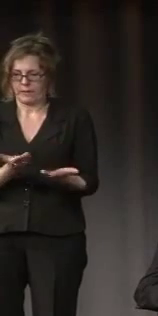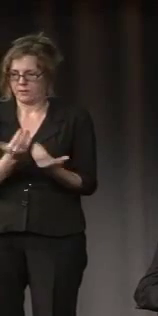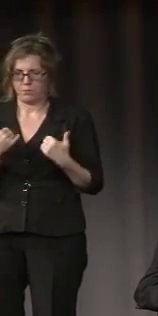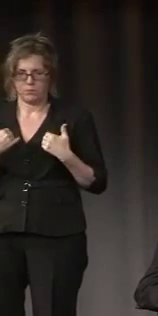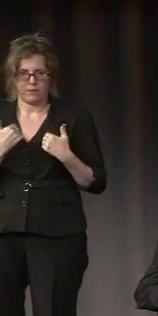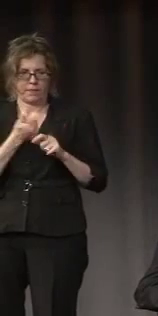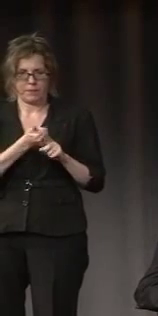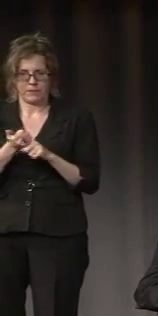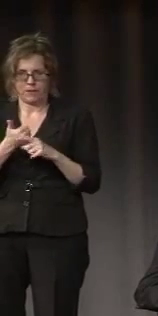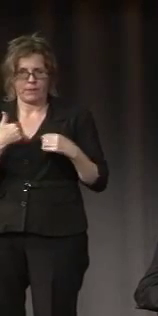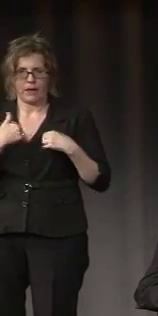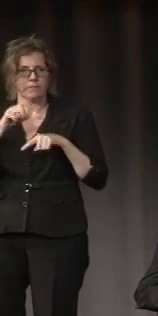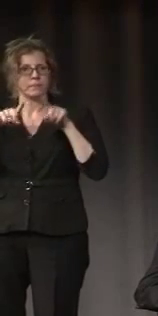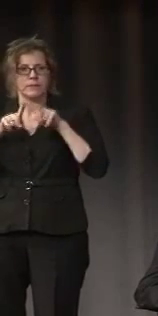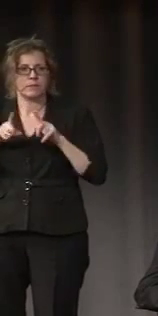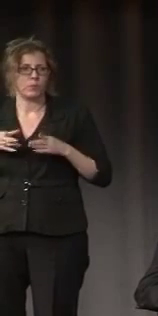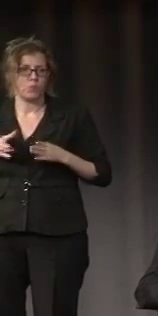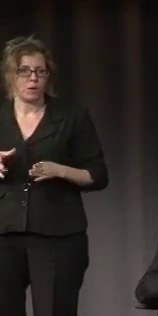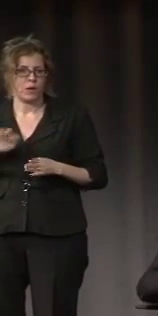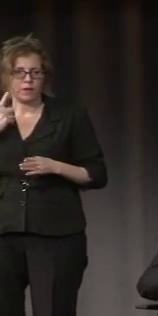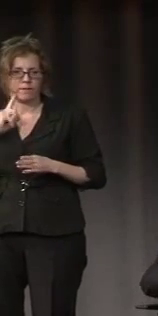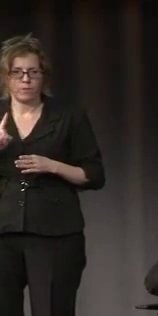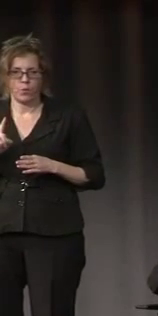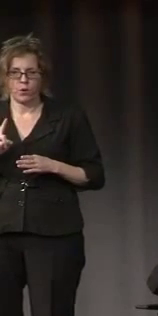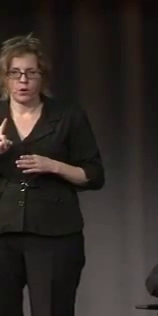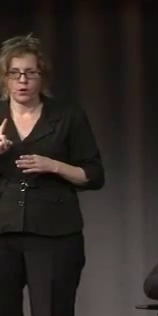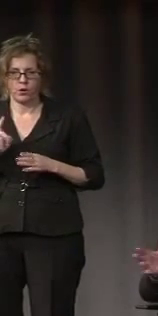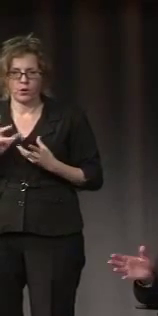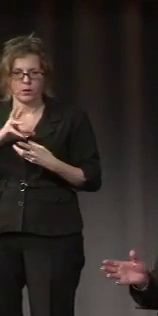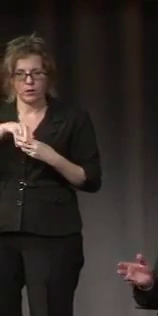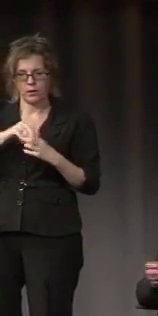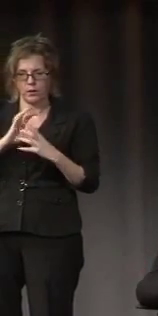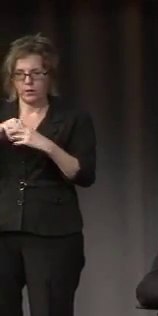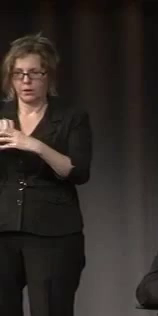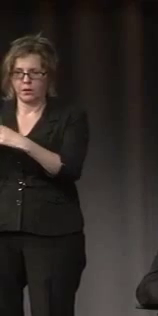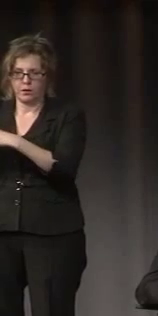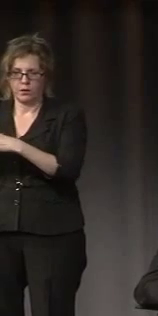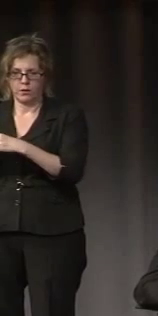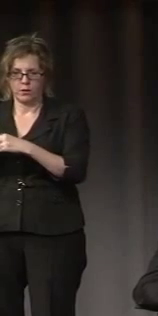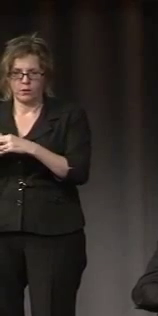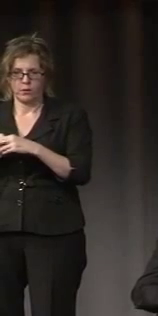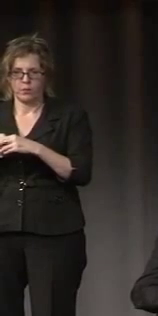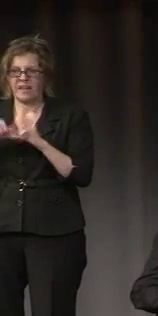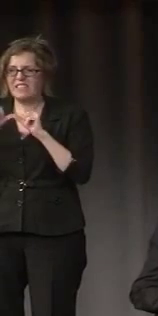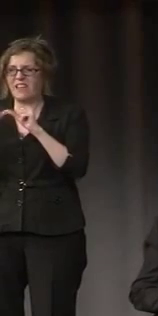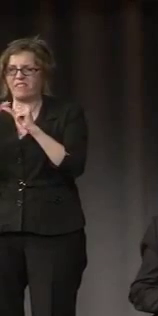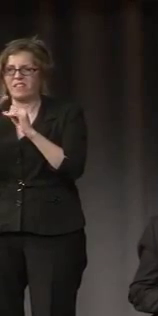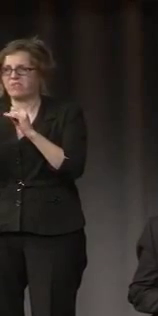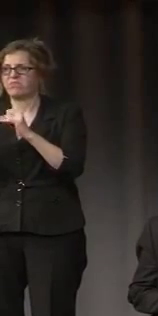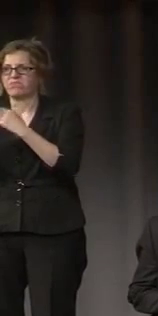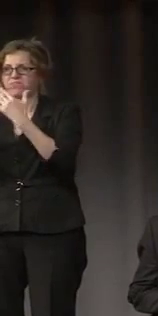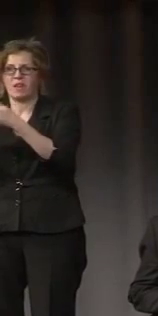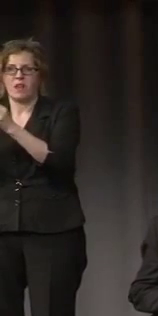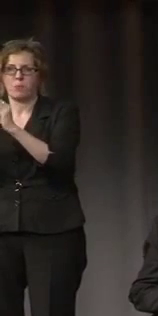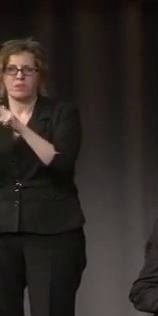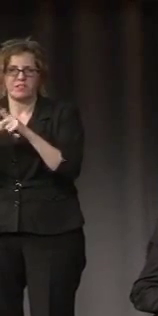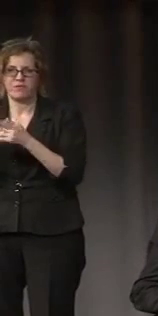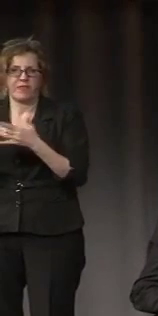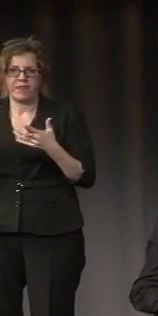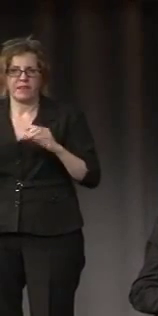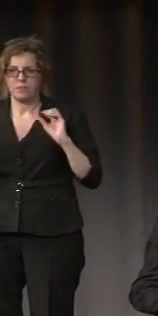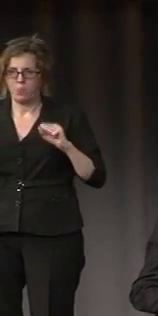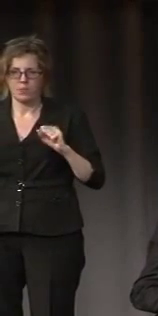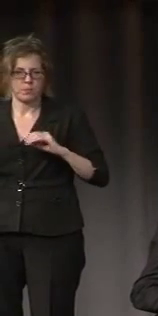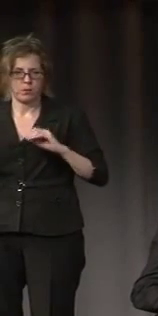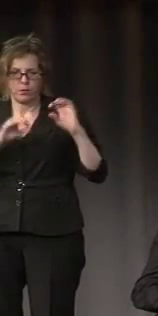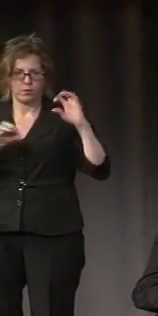ways of getting in than just having sort of indefinite numbers of tokens, which